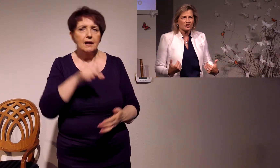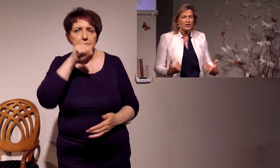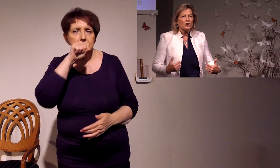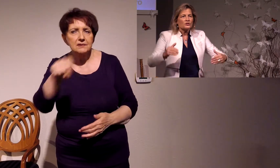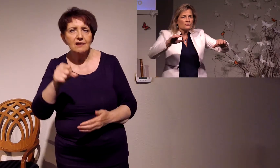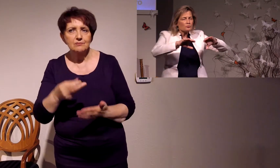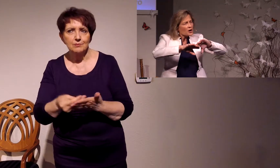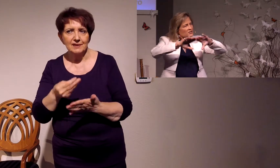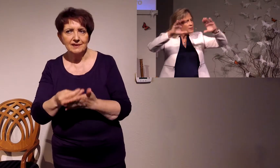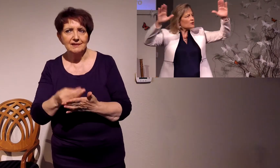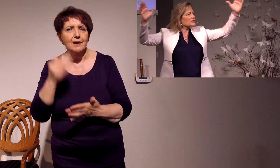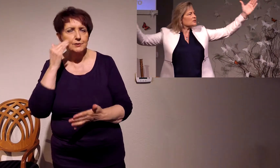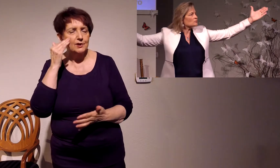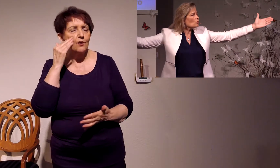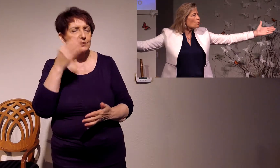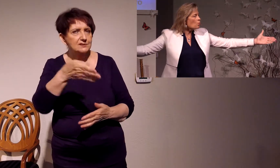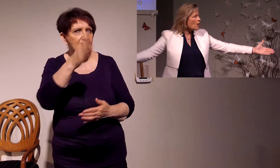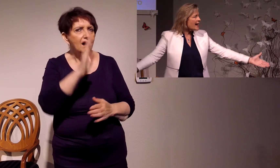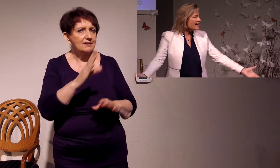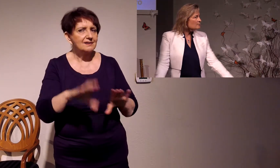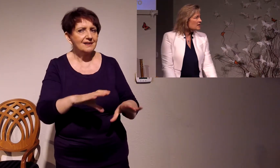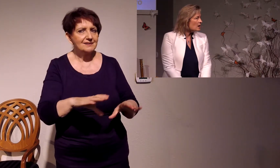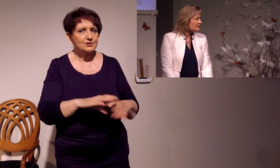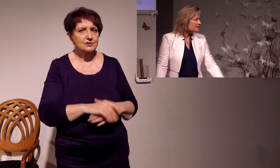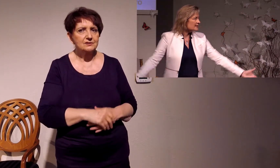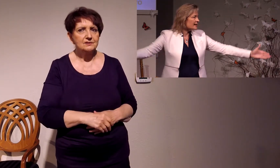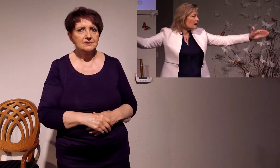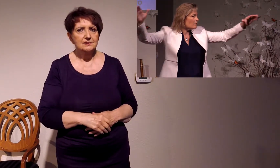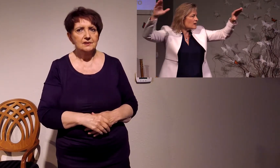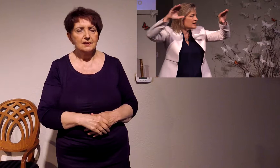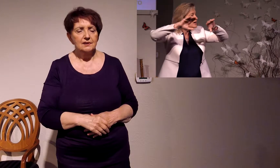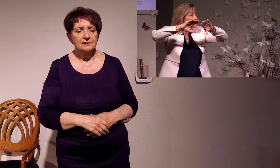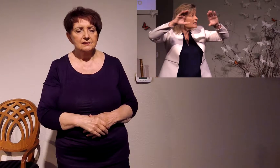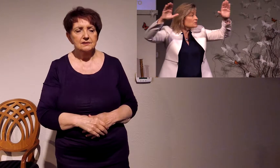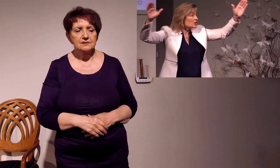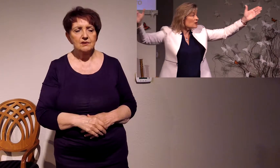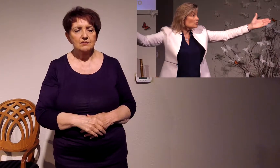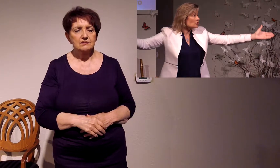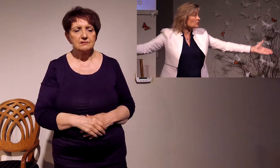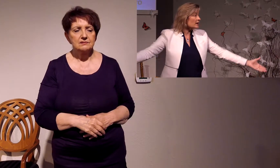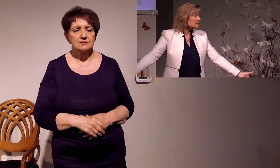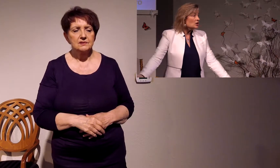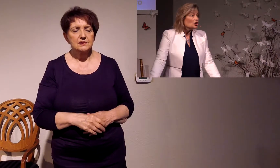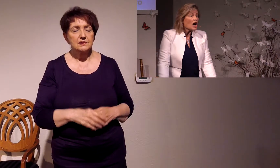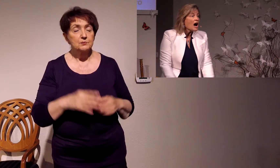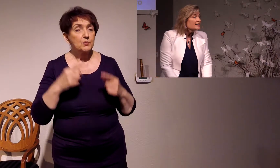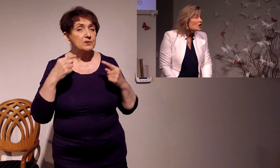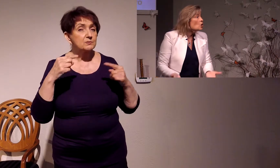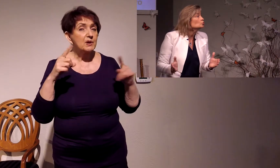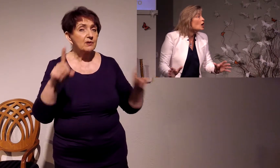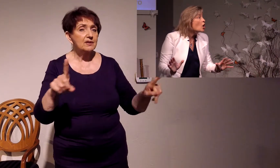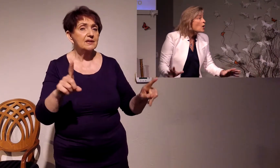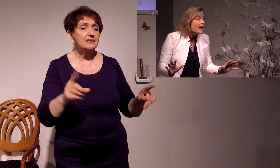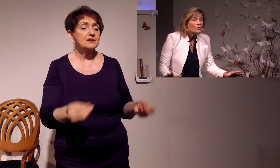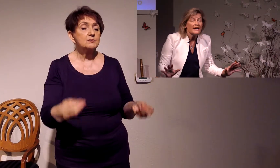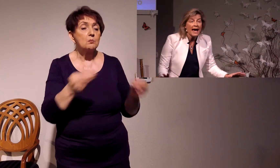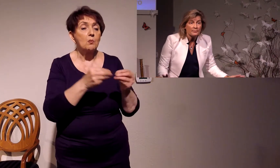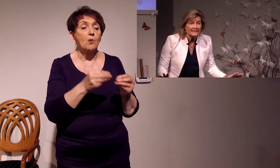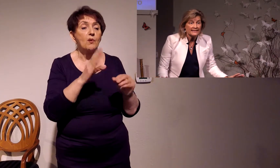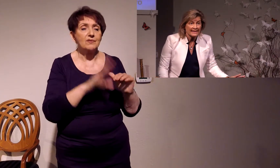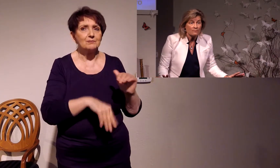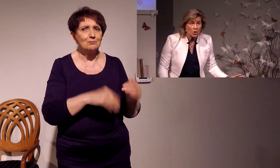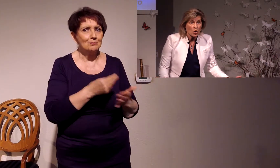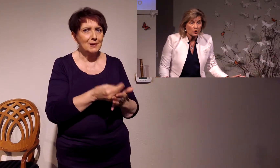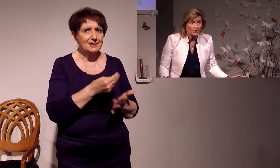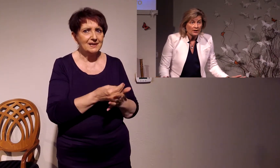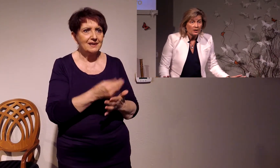in action. So prosperity is way beyond this thing called money. But I'm sharing with you that I don't know how it